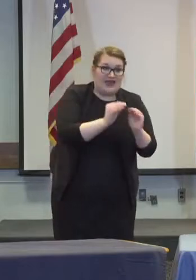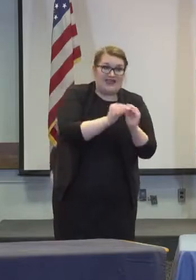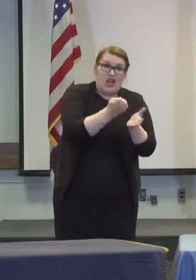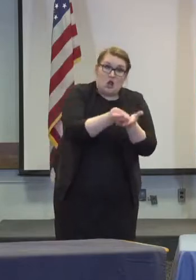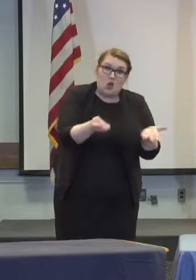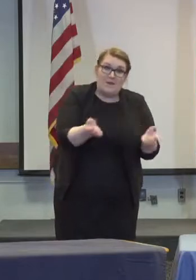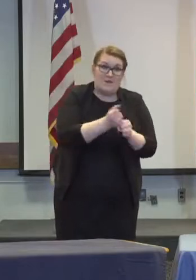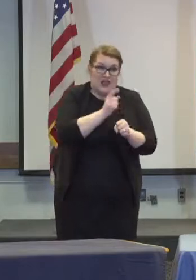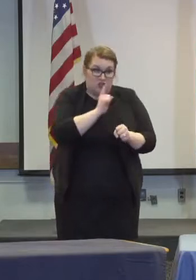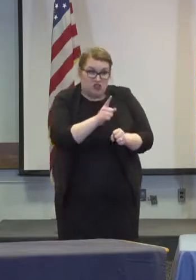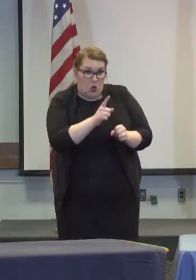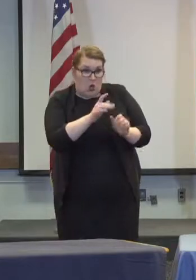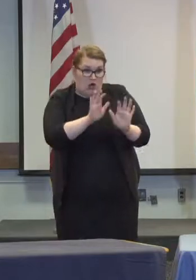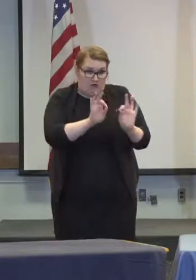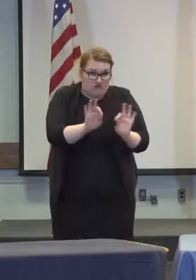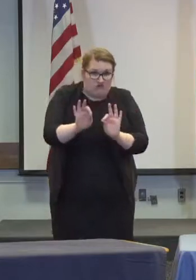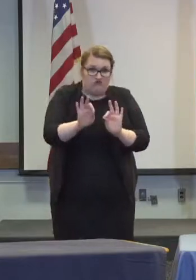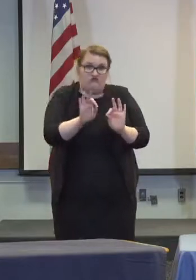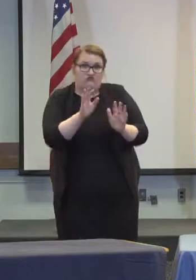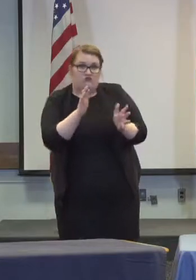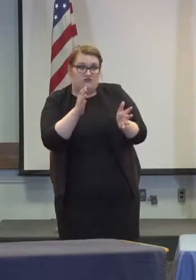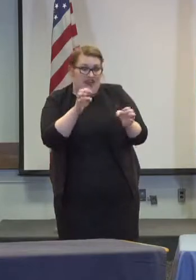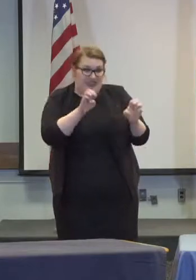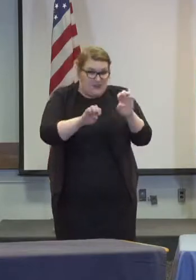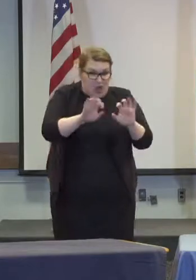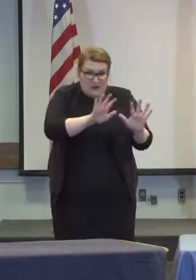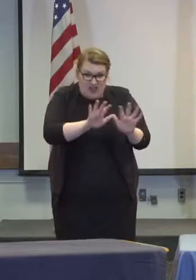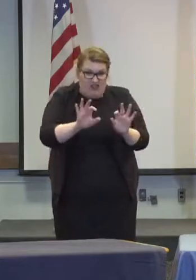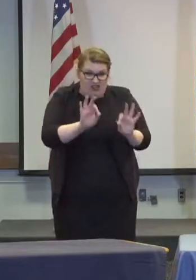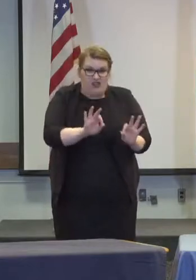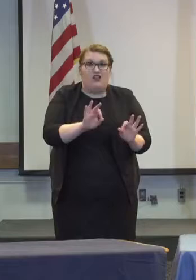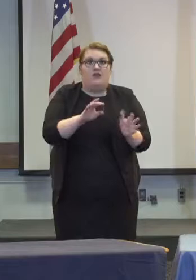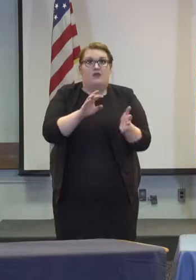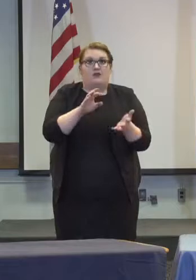the experiments are still running, which requires a much reduced workforce.